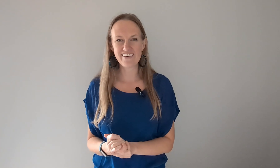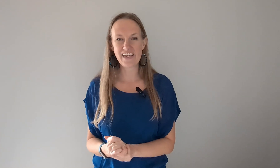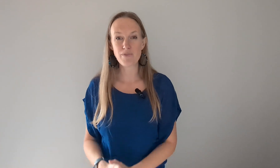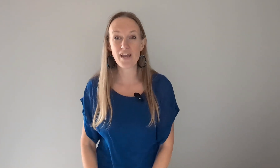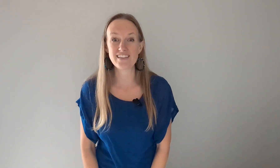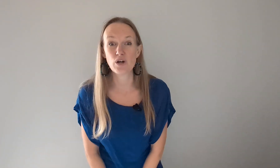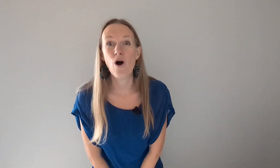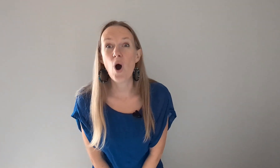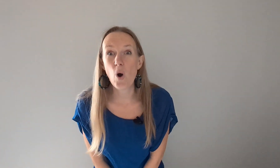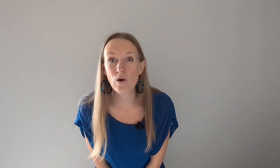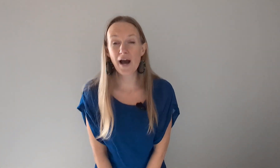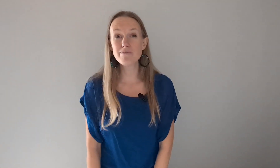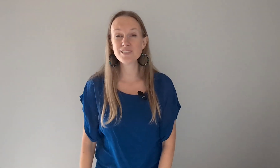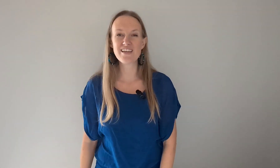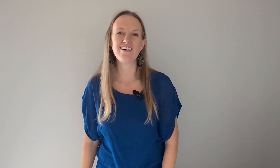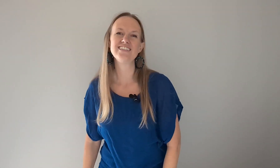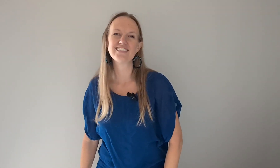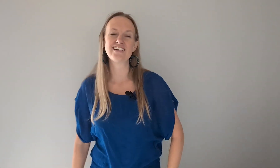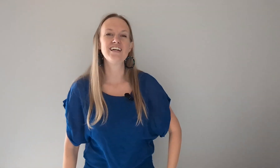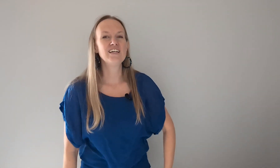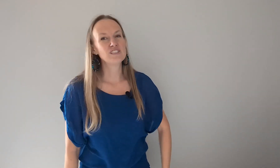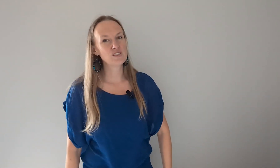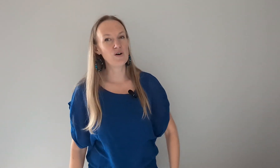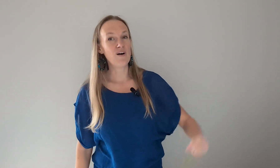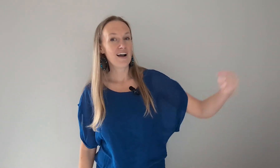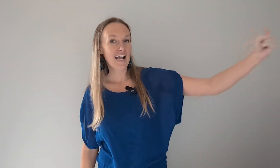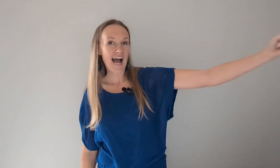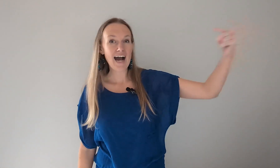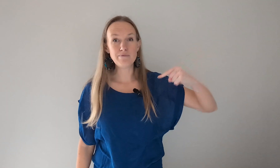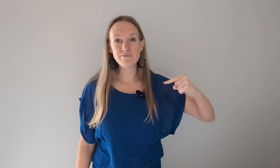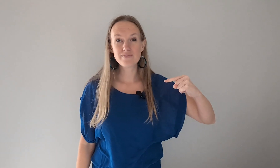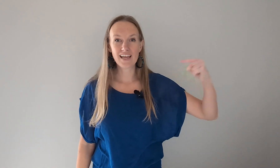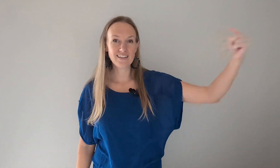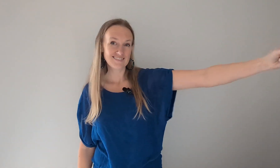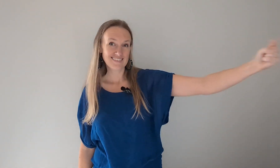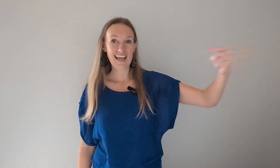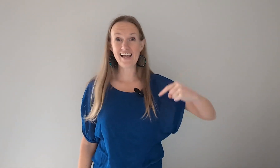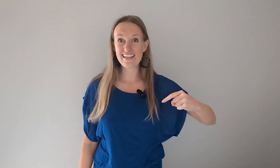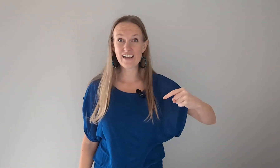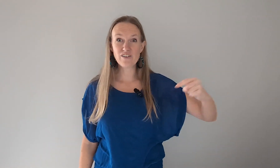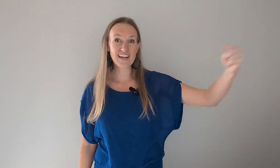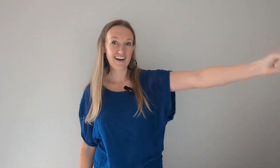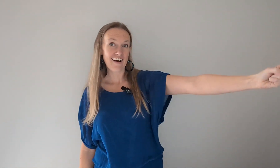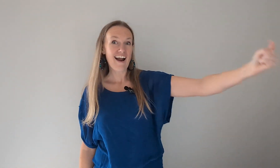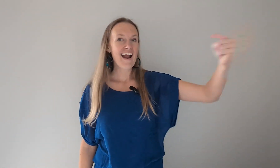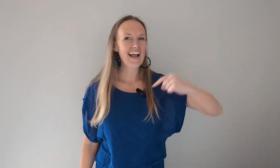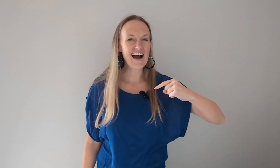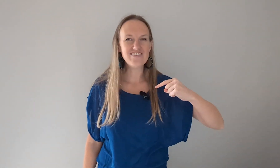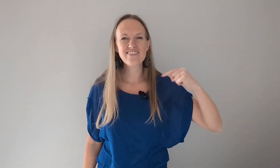already. Okay, so "Oh come to the altar." So come, okay? Hey, get over here. Come,